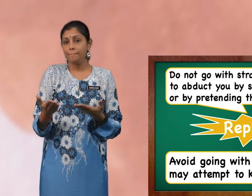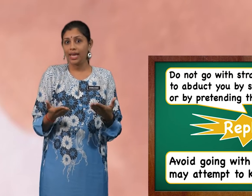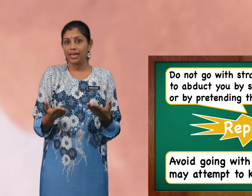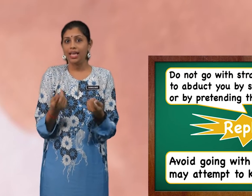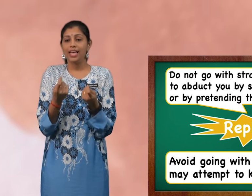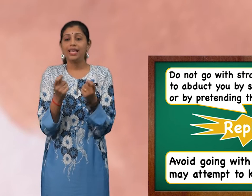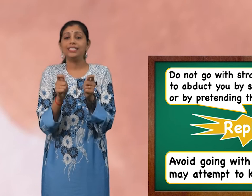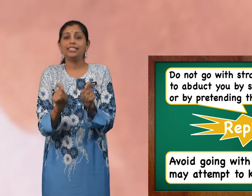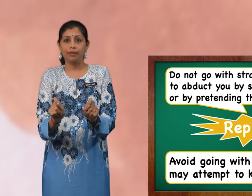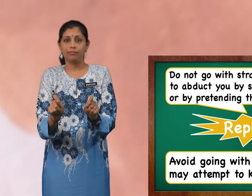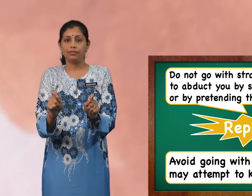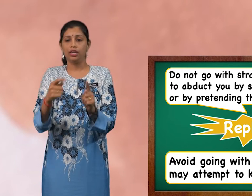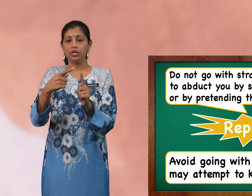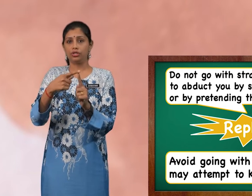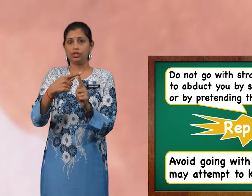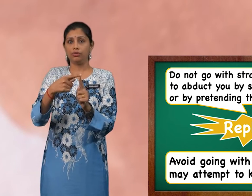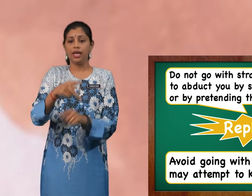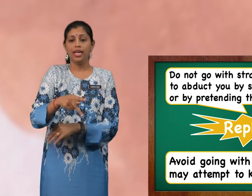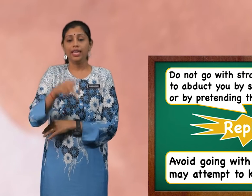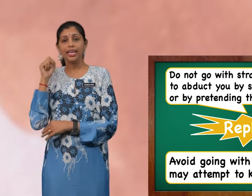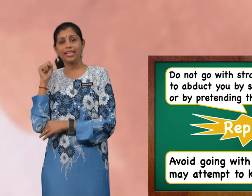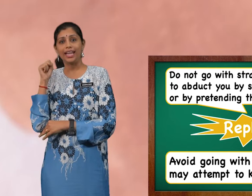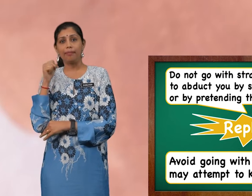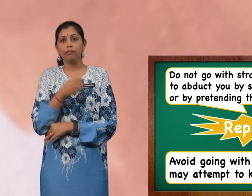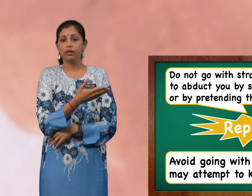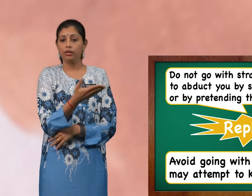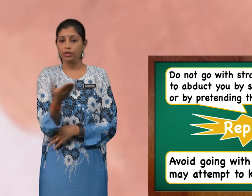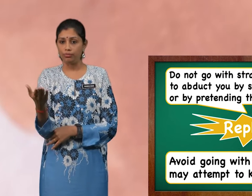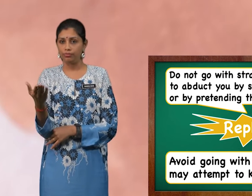may attempt to kidnap you.